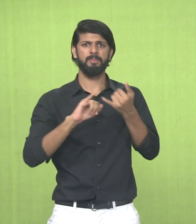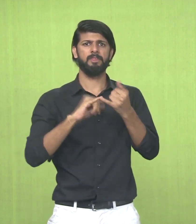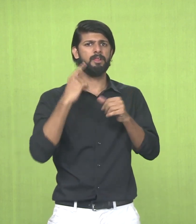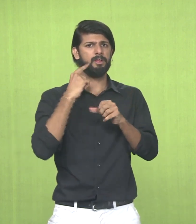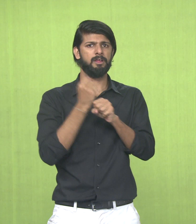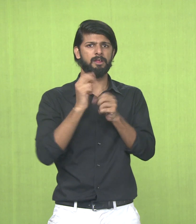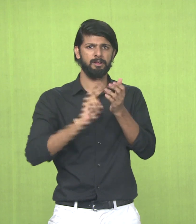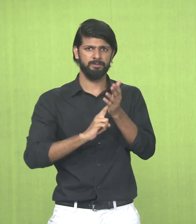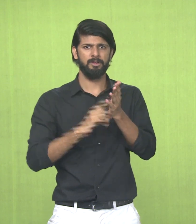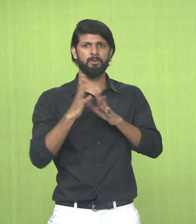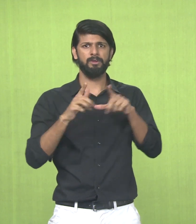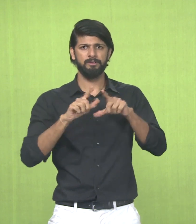any queries, you can email us at